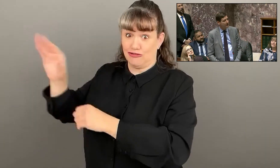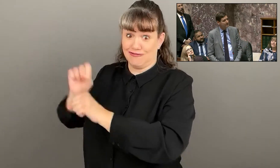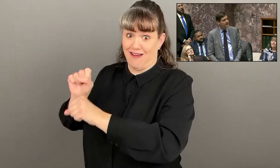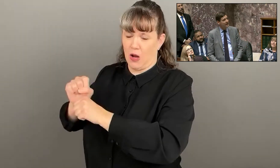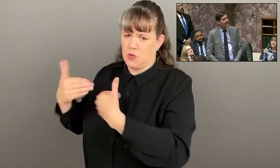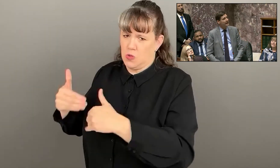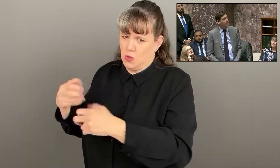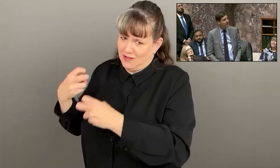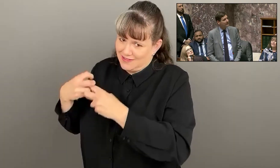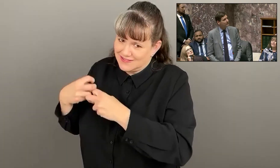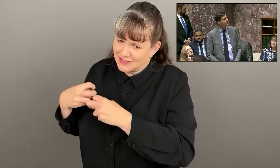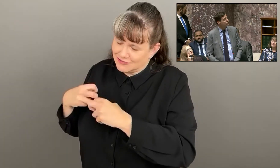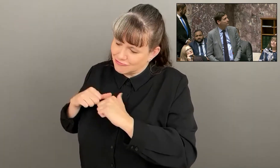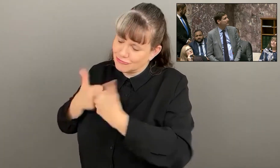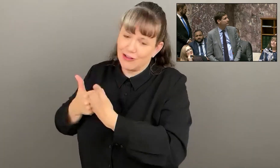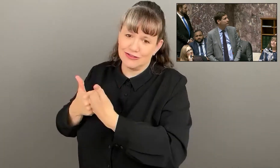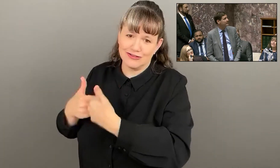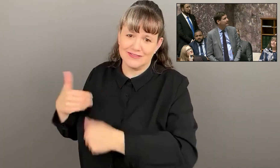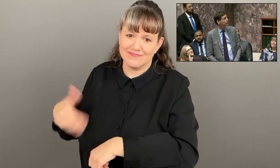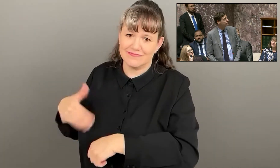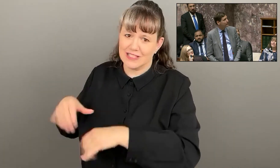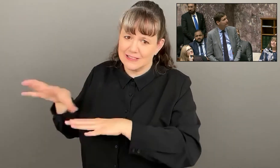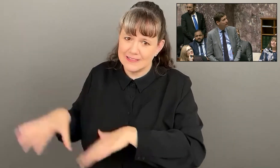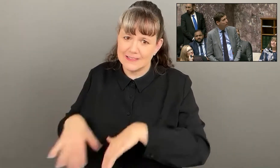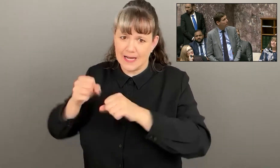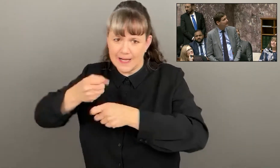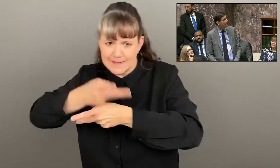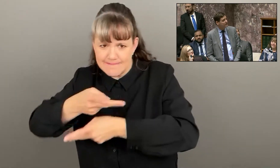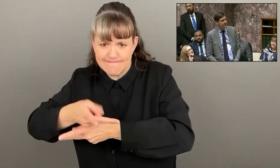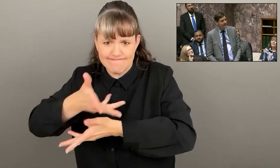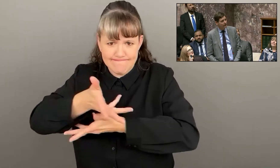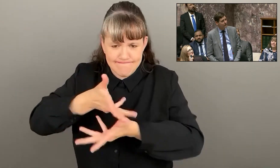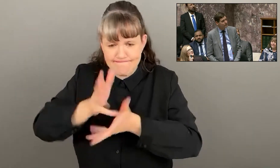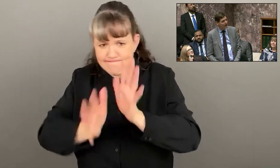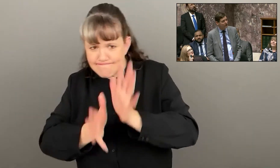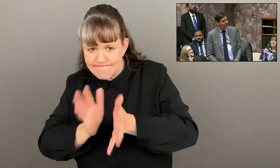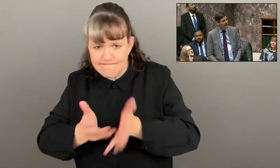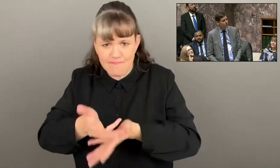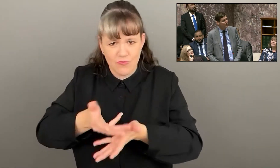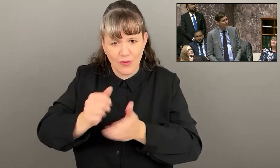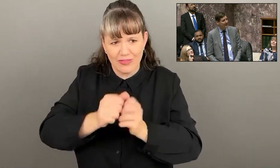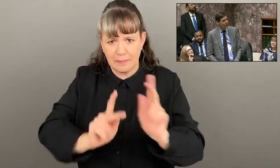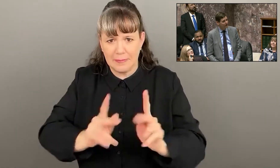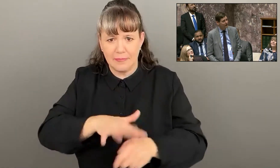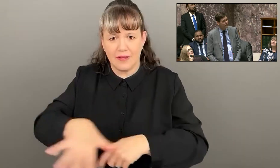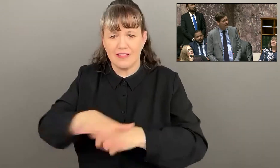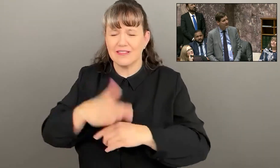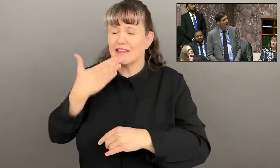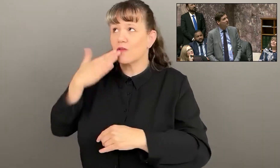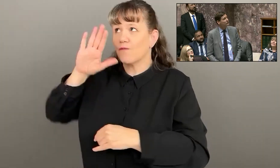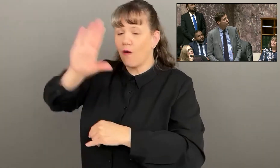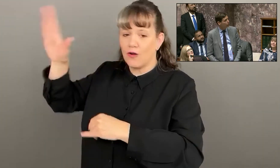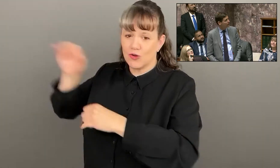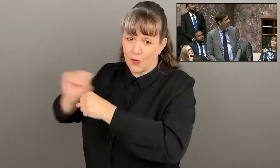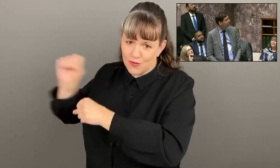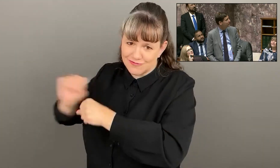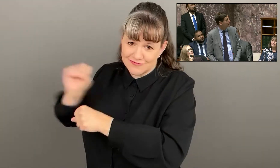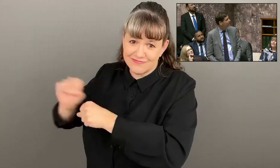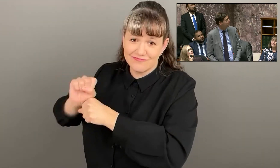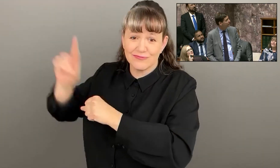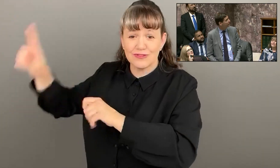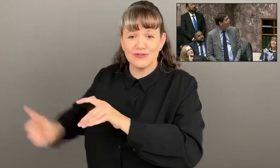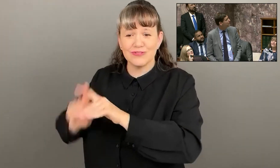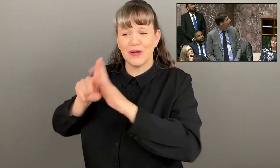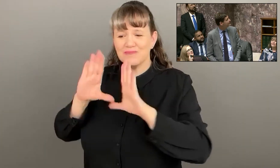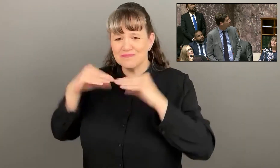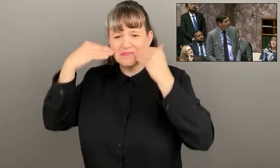across the province. And I want to thank them so much for doing that incredibly hard work every single day with a smile on their face, welcoming everyone in the community. So grateful to all of